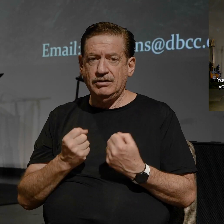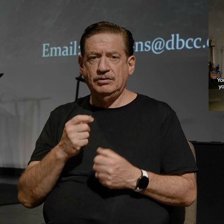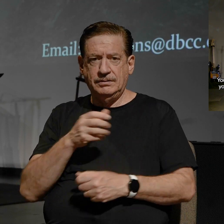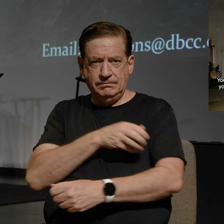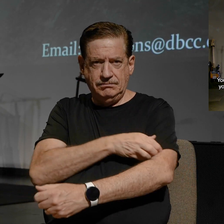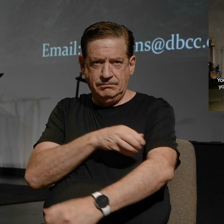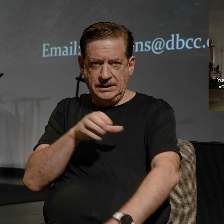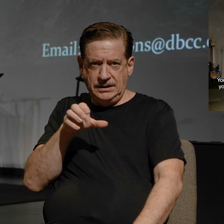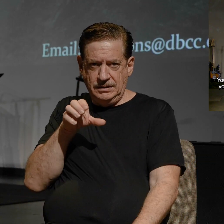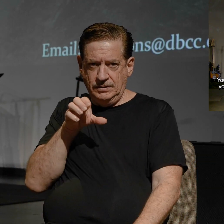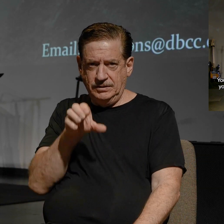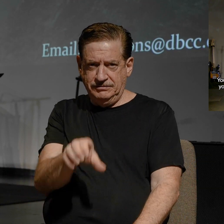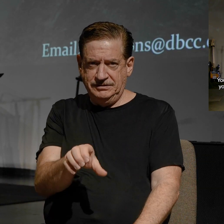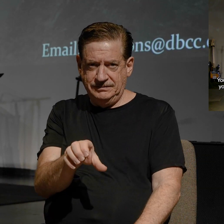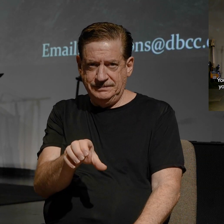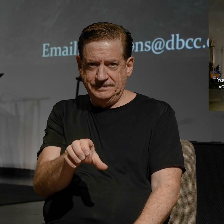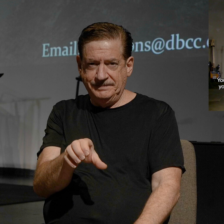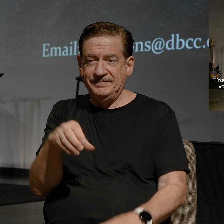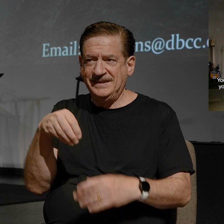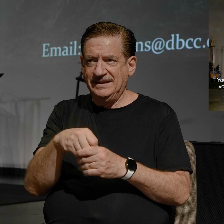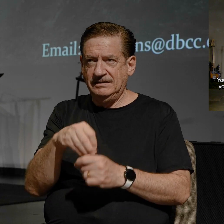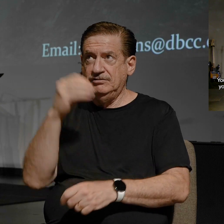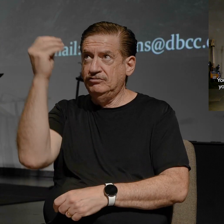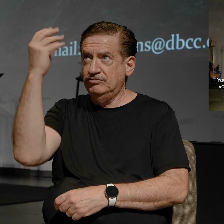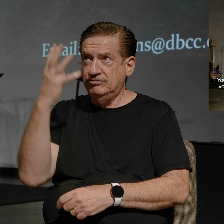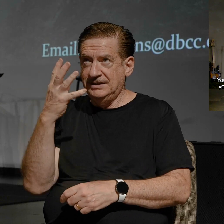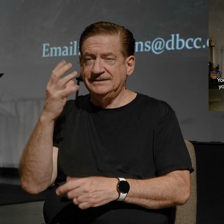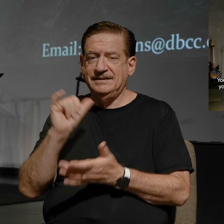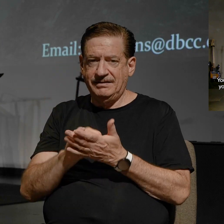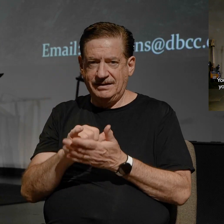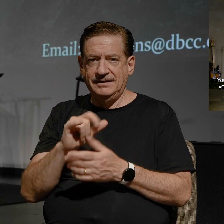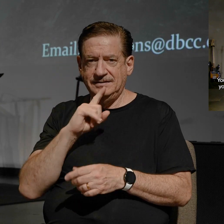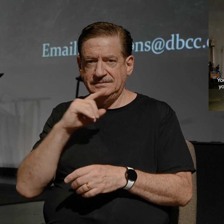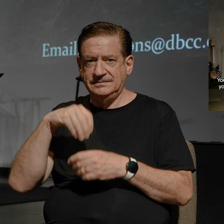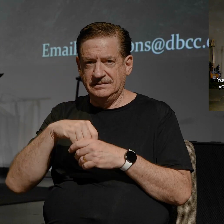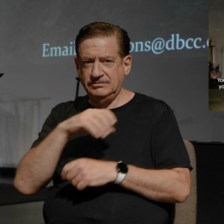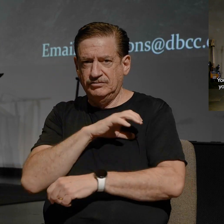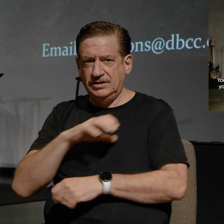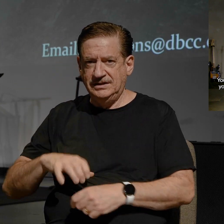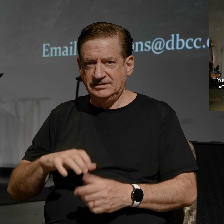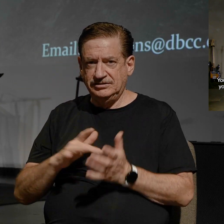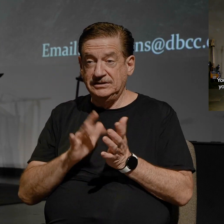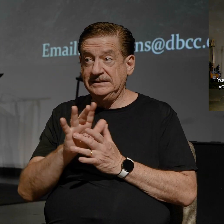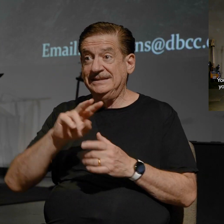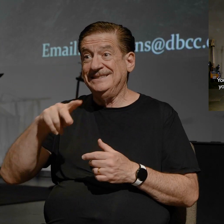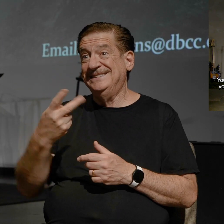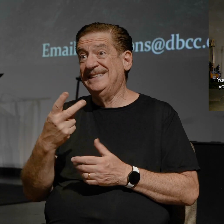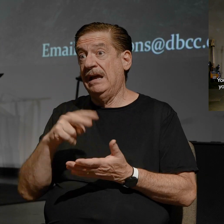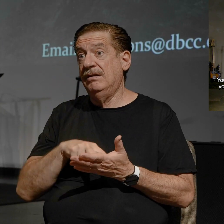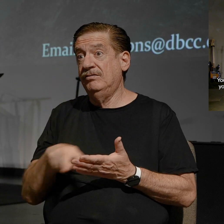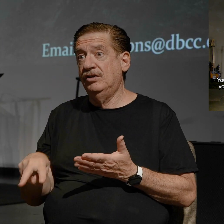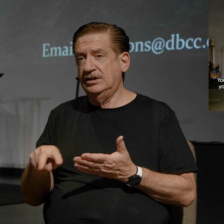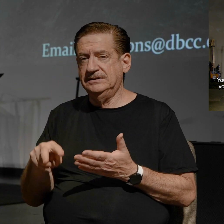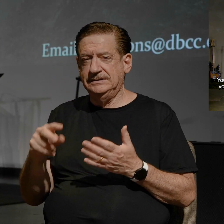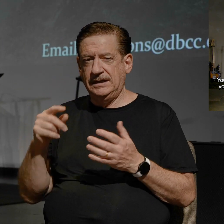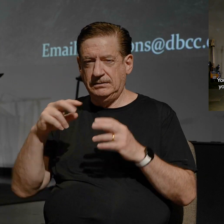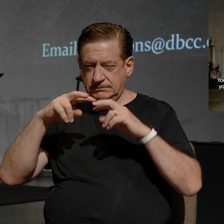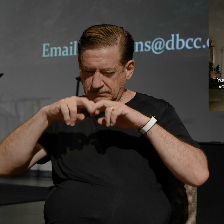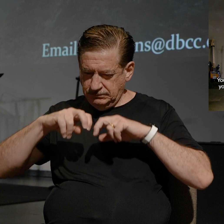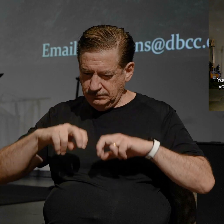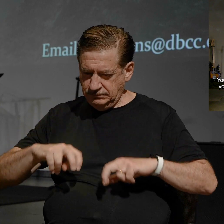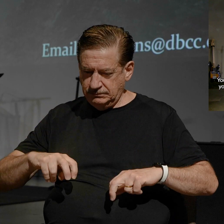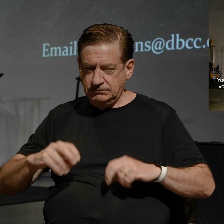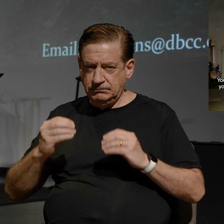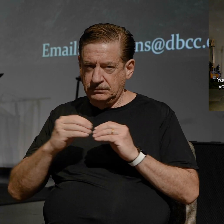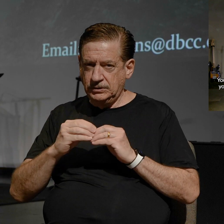empowered in the grace that is in Christ Jesus. And then the second verse is the verse we're going to drill down on for a while